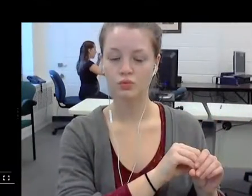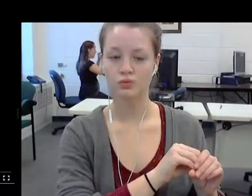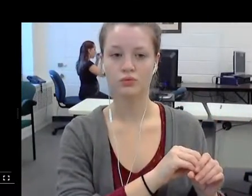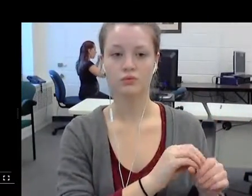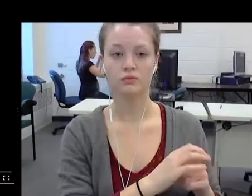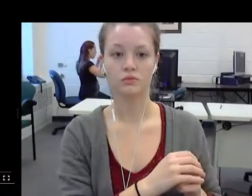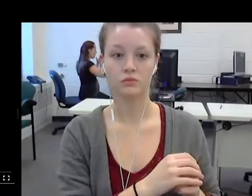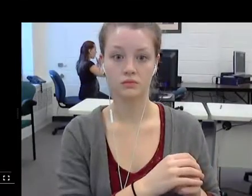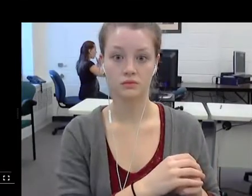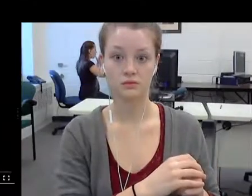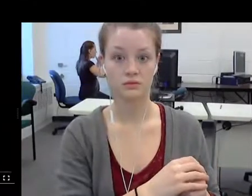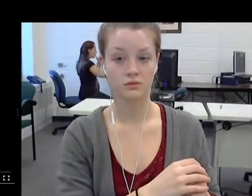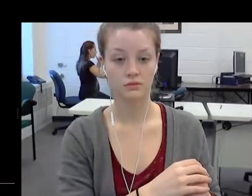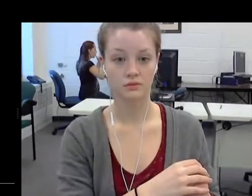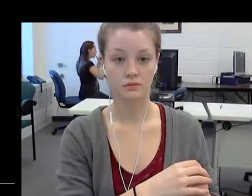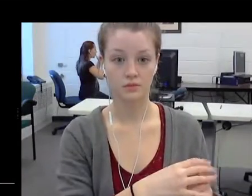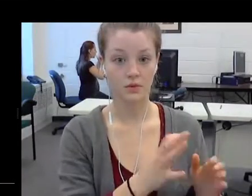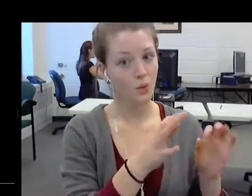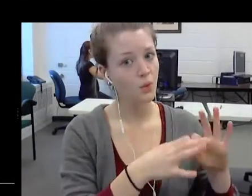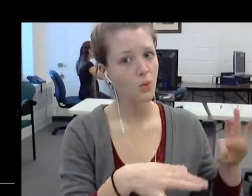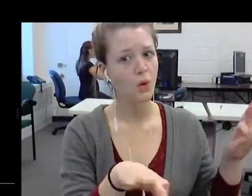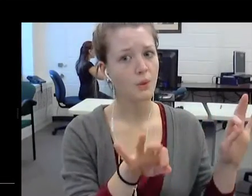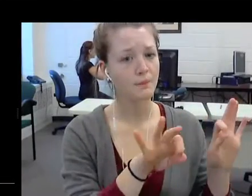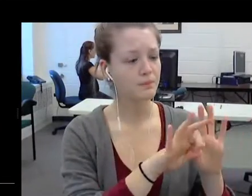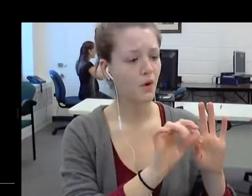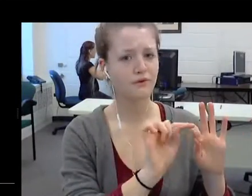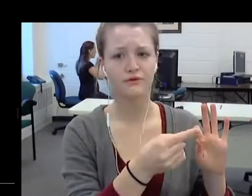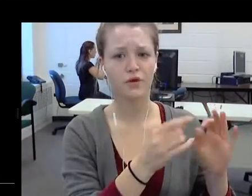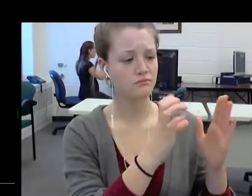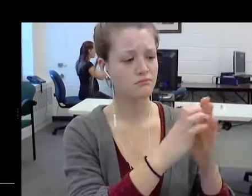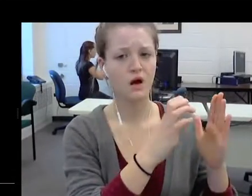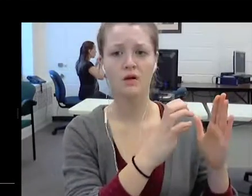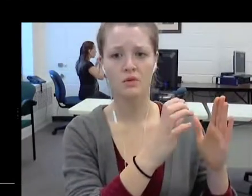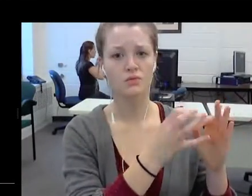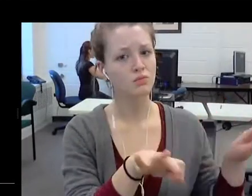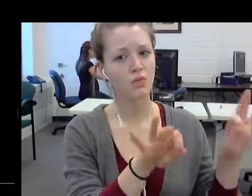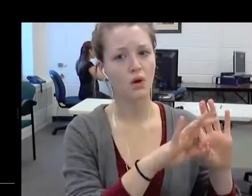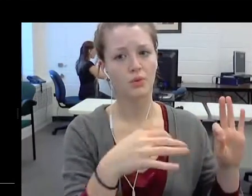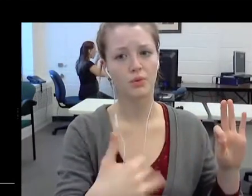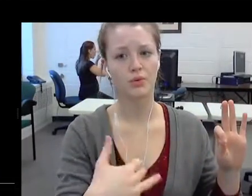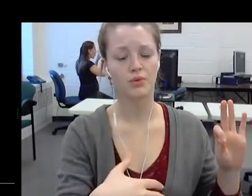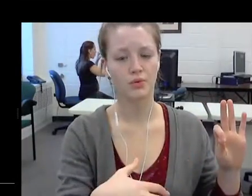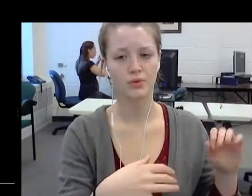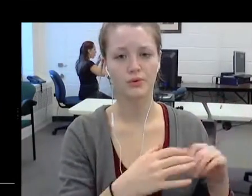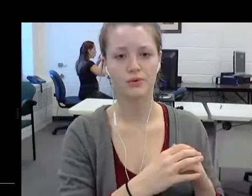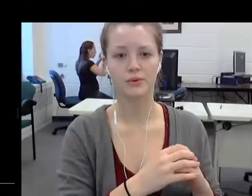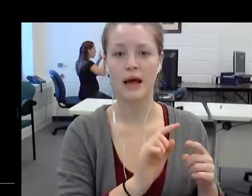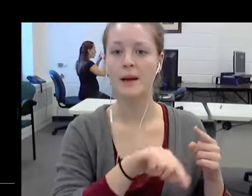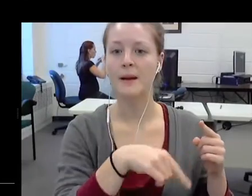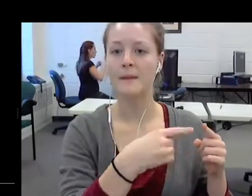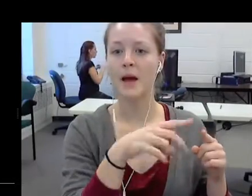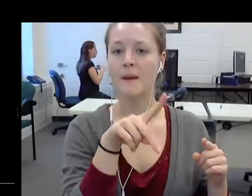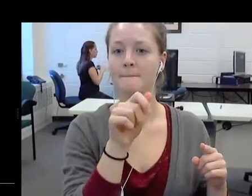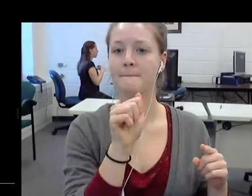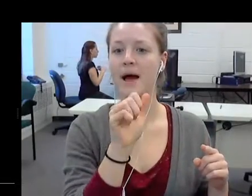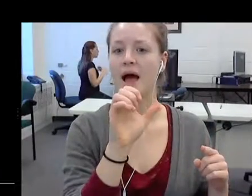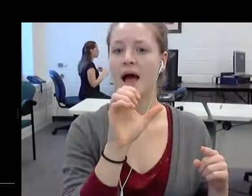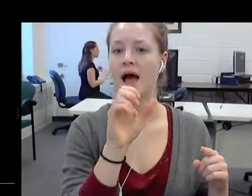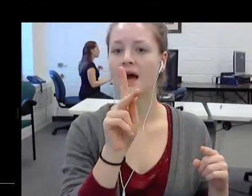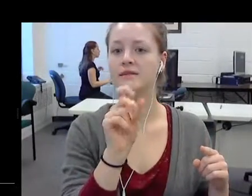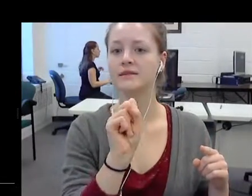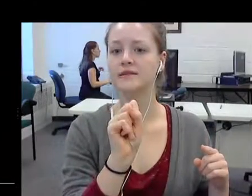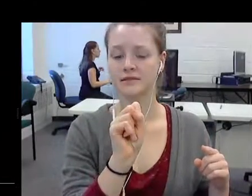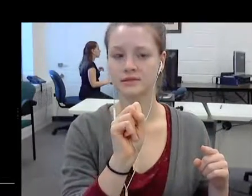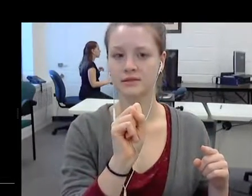wolf. This first paragraph is all about packs, and that's pretty important, so we don't want to skip it. Unfortunately, there's not a little